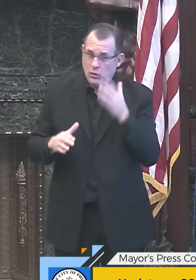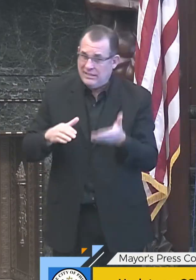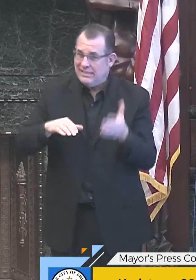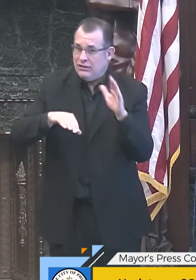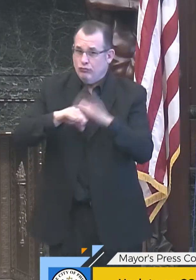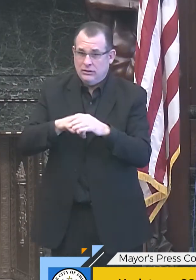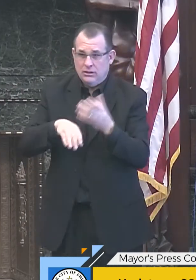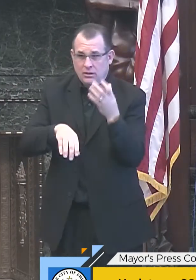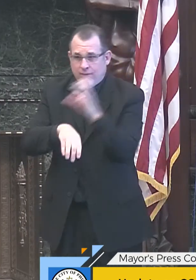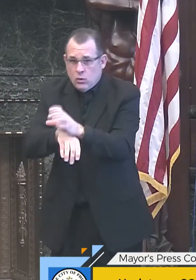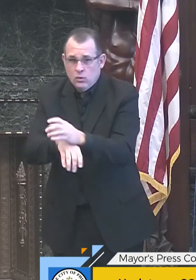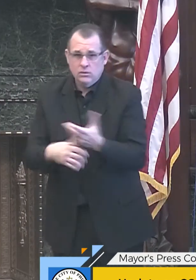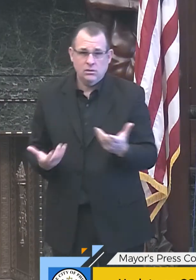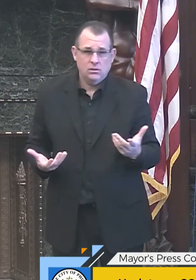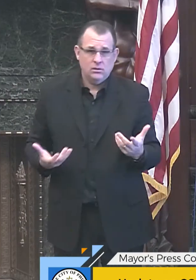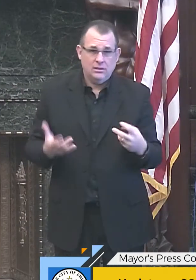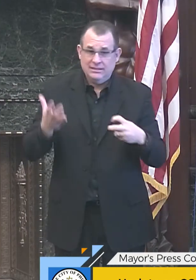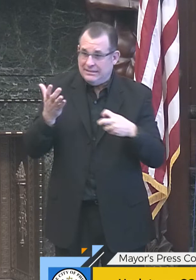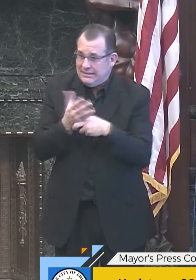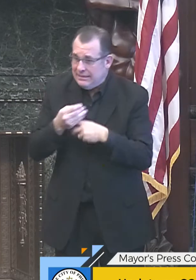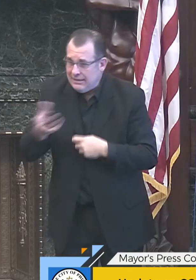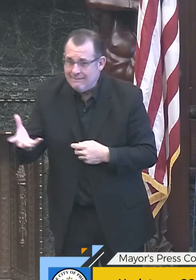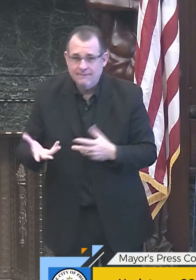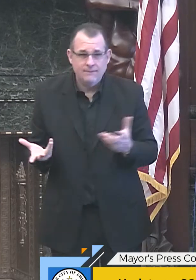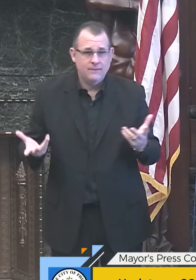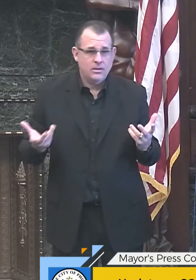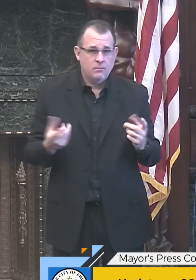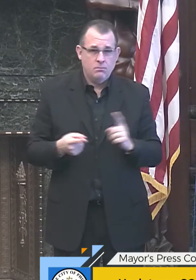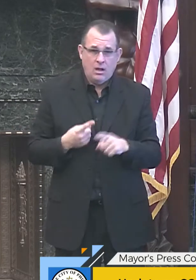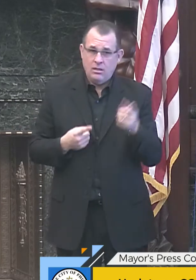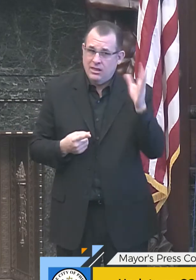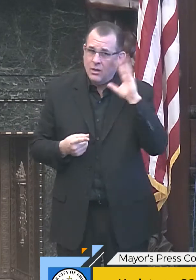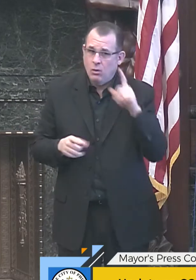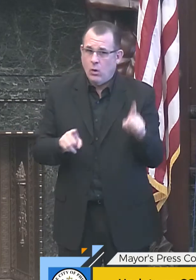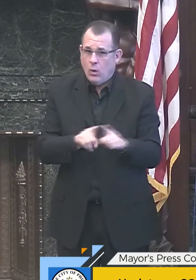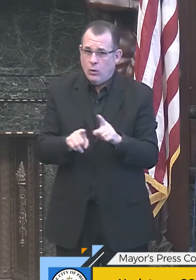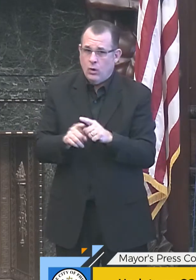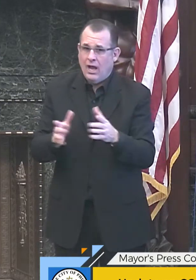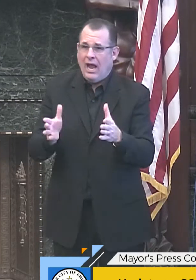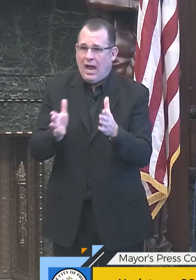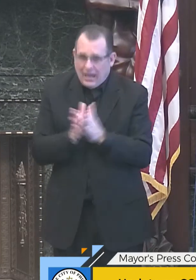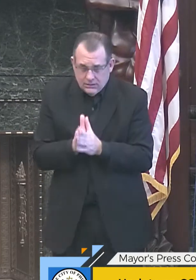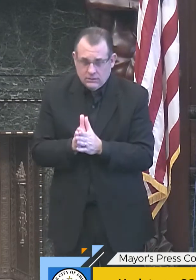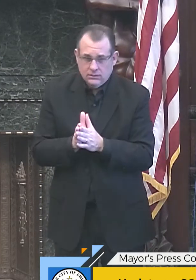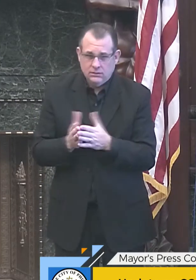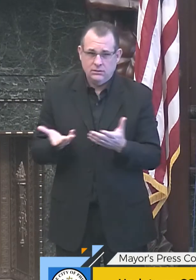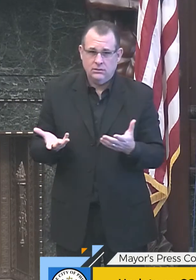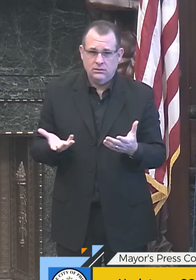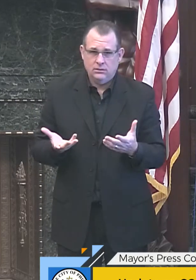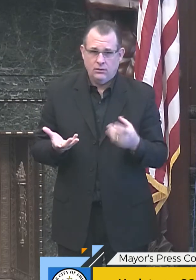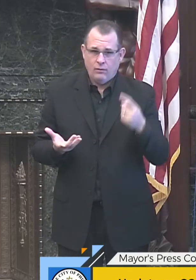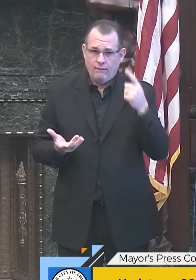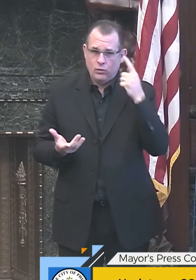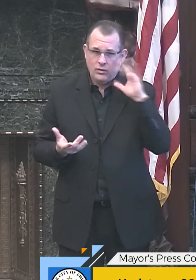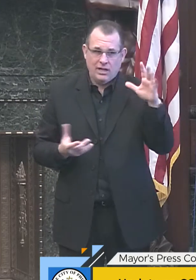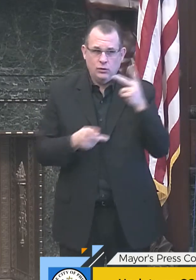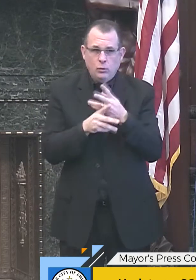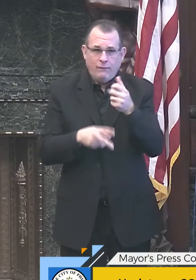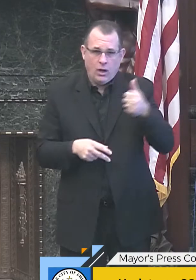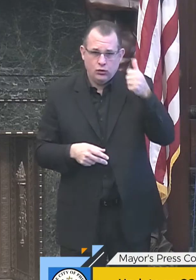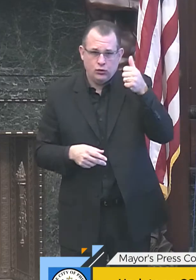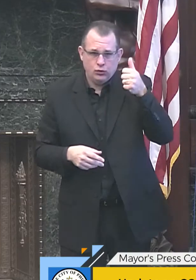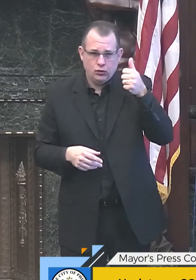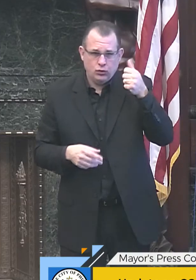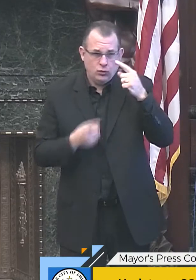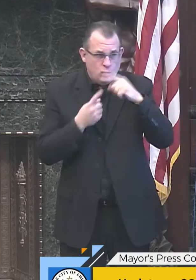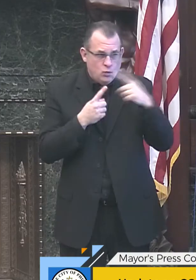code violation notices. They would also ask, before that CVN was issued, they'd also ask for their supervisor to